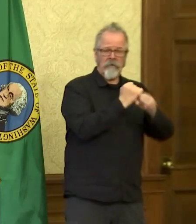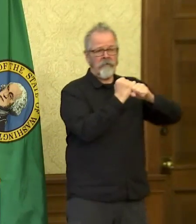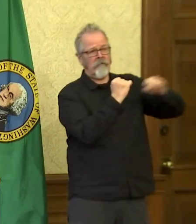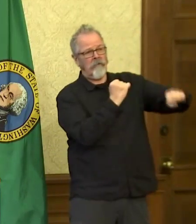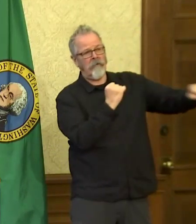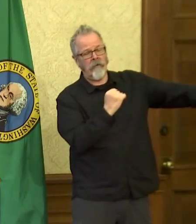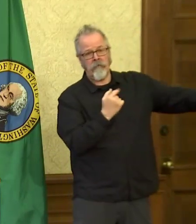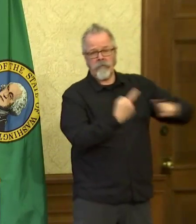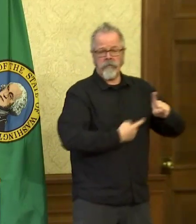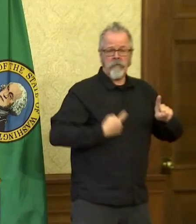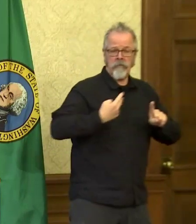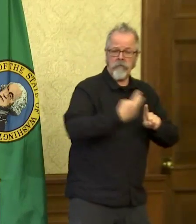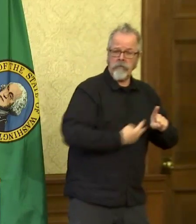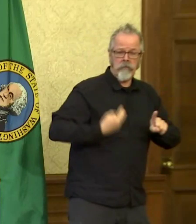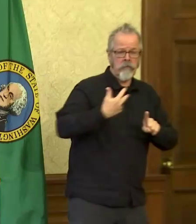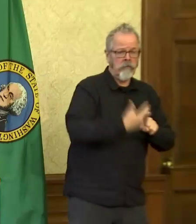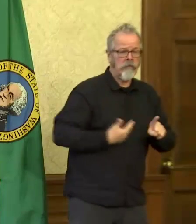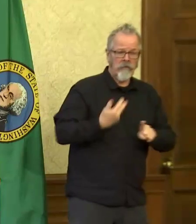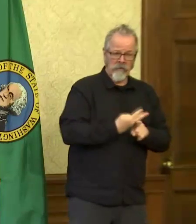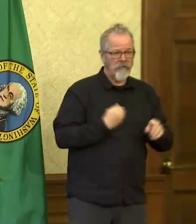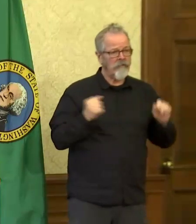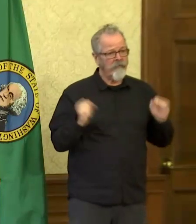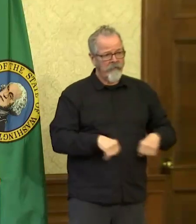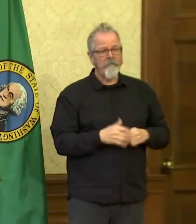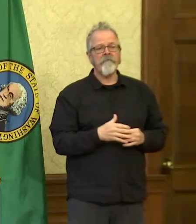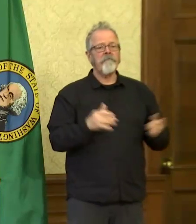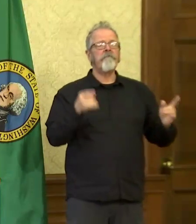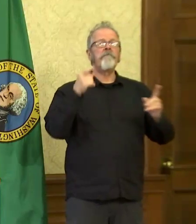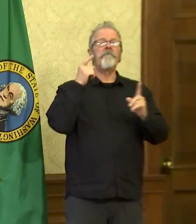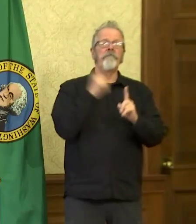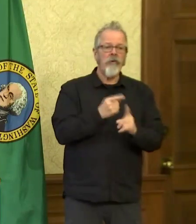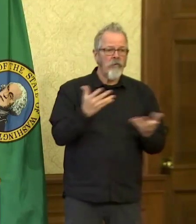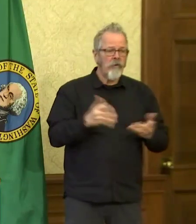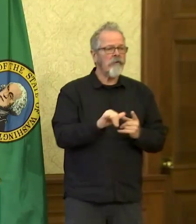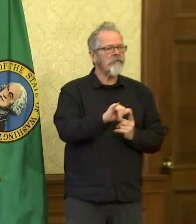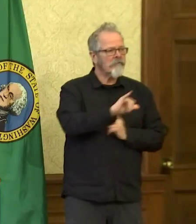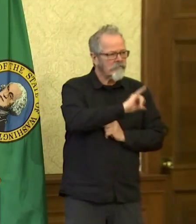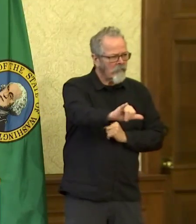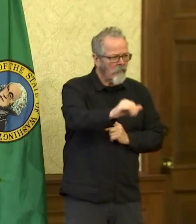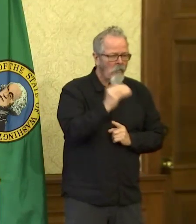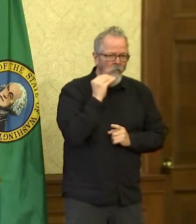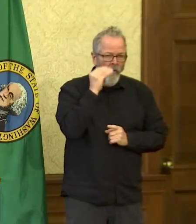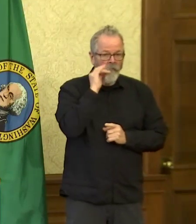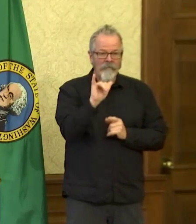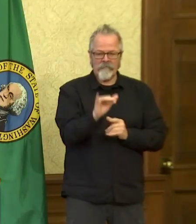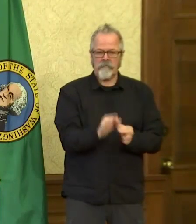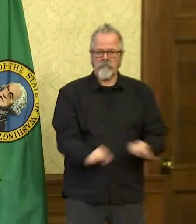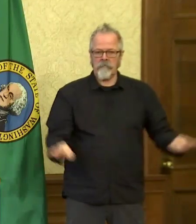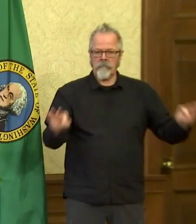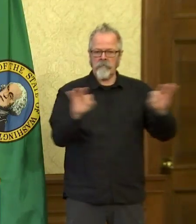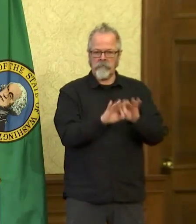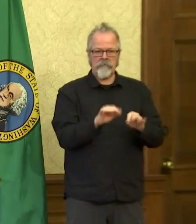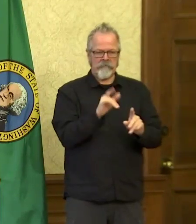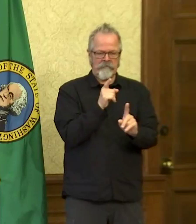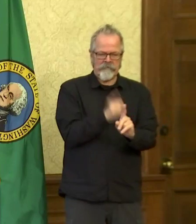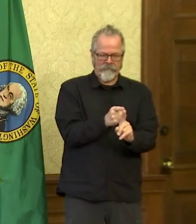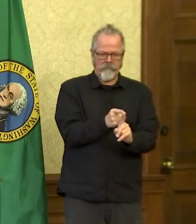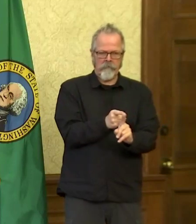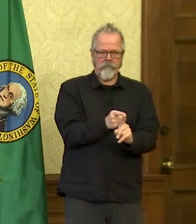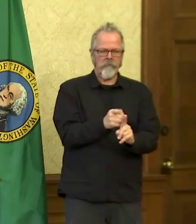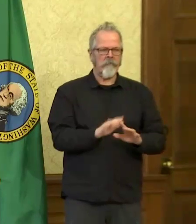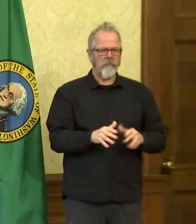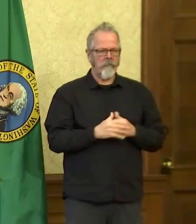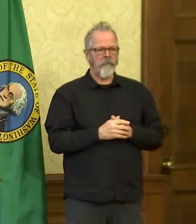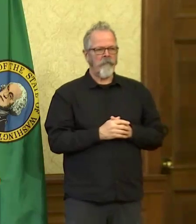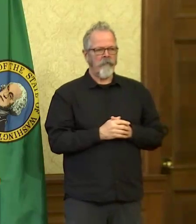that much work remains to be done to control this virus. Now, we have been following a plan for reopening the